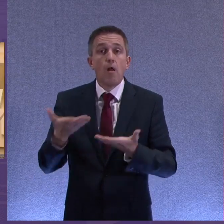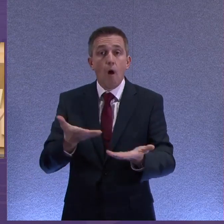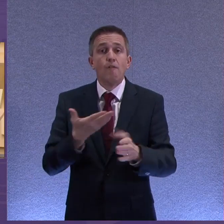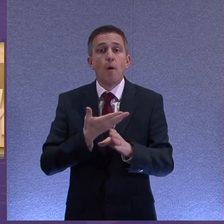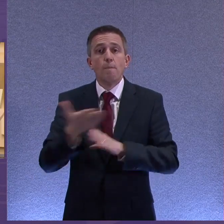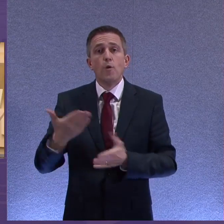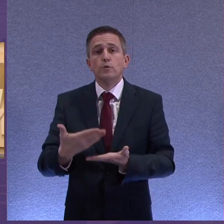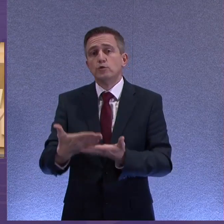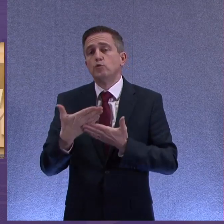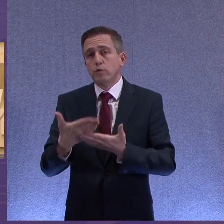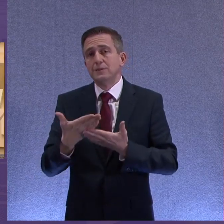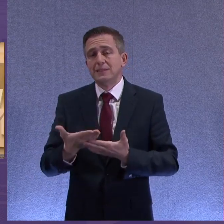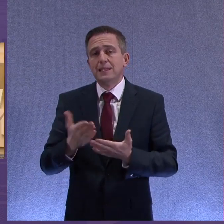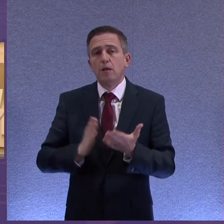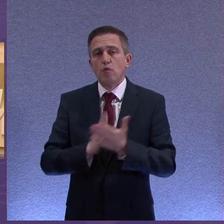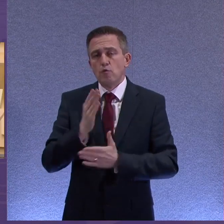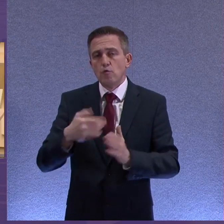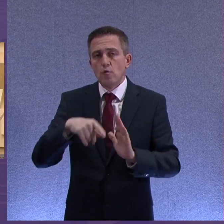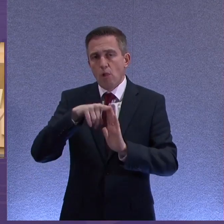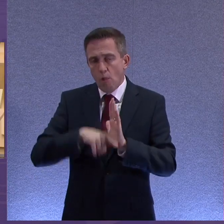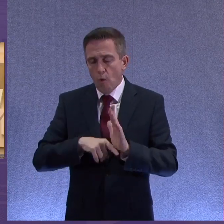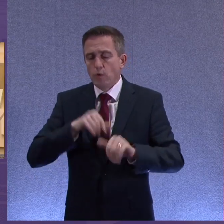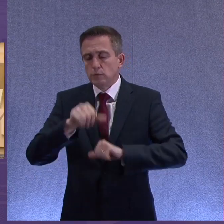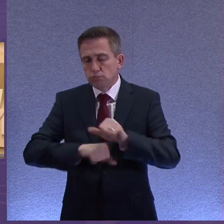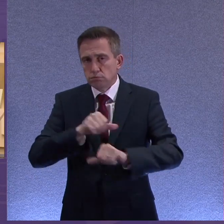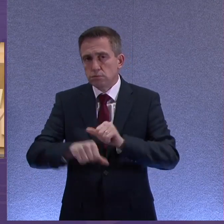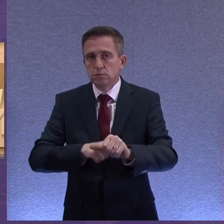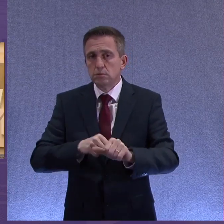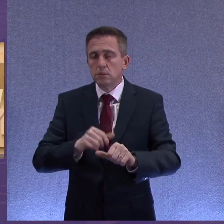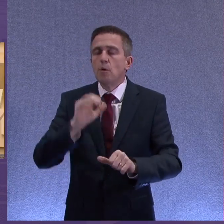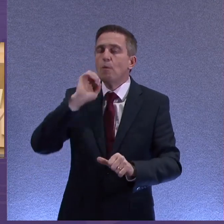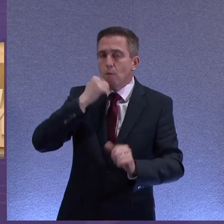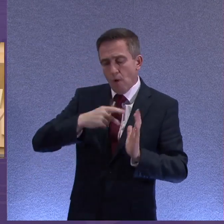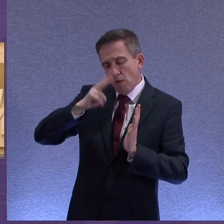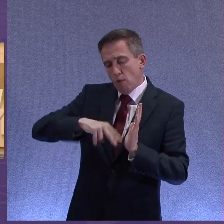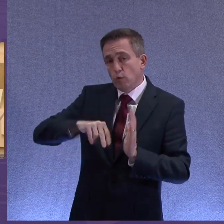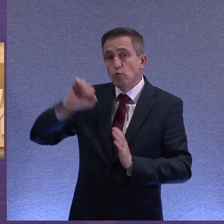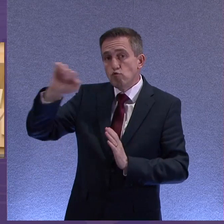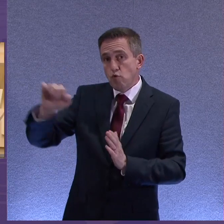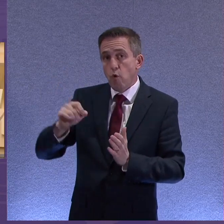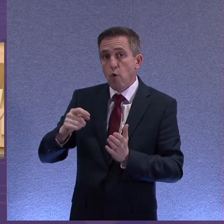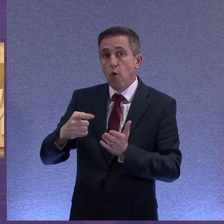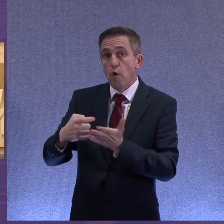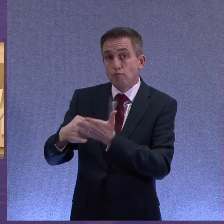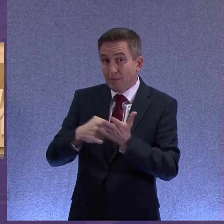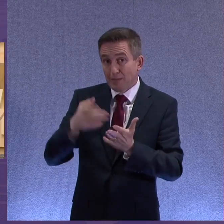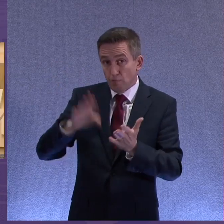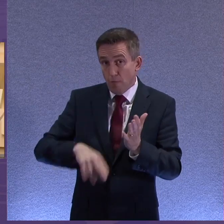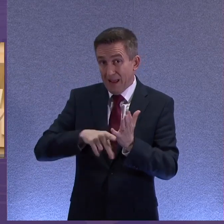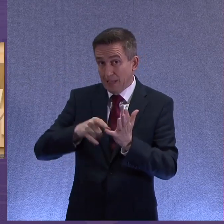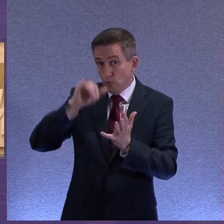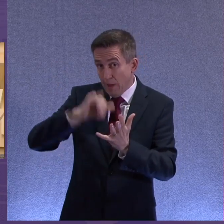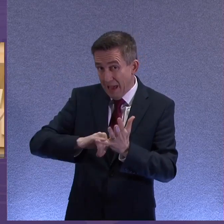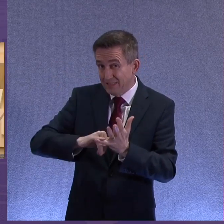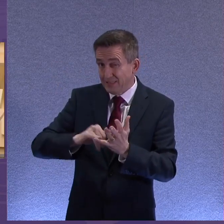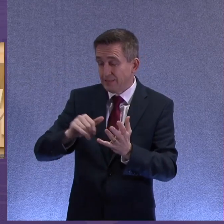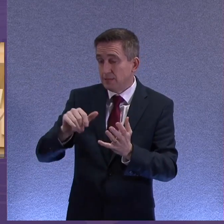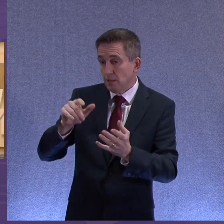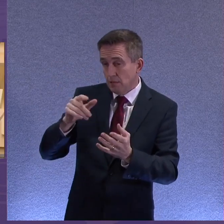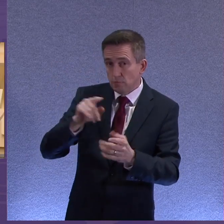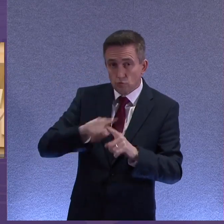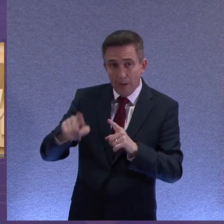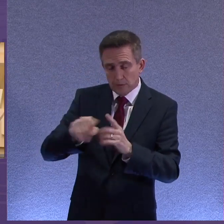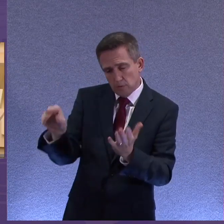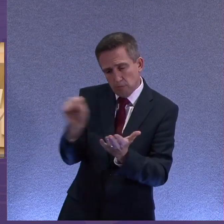over and above that. So I hope it's helpful that we will look urgently at the suggestions from the NUS and seek to incorporate them as